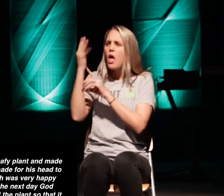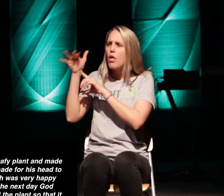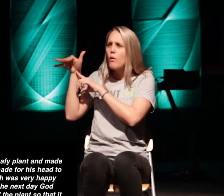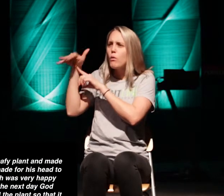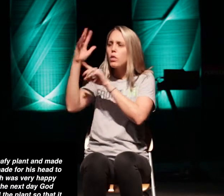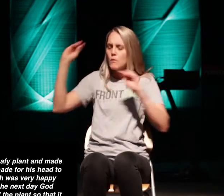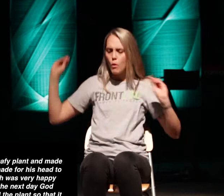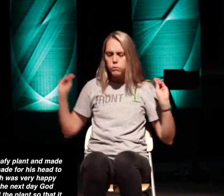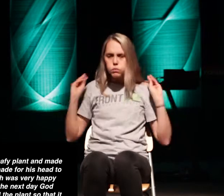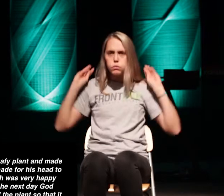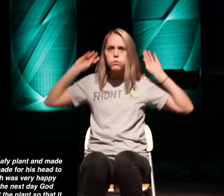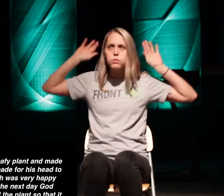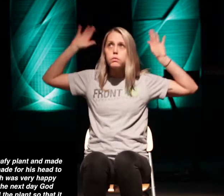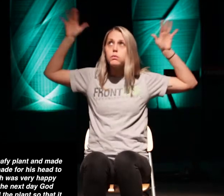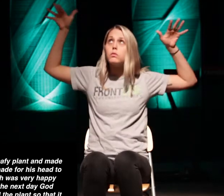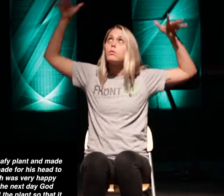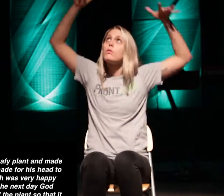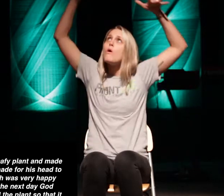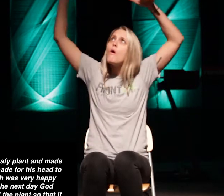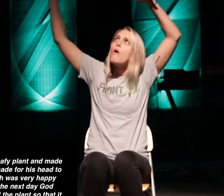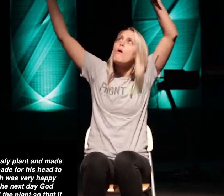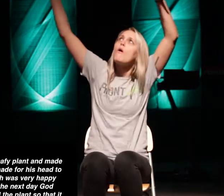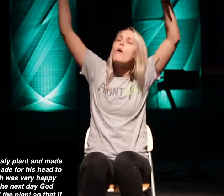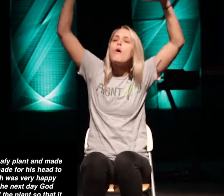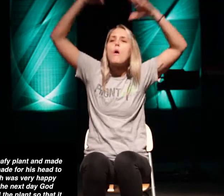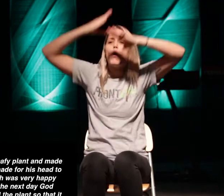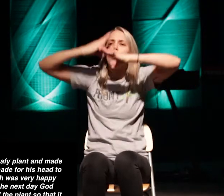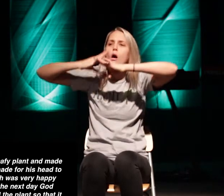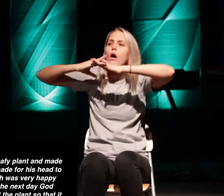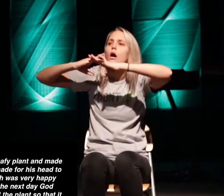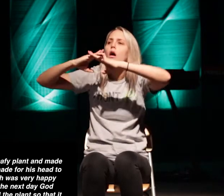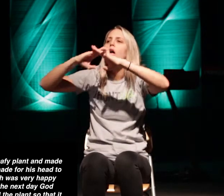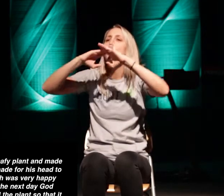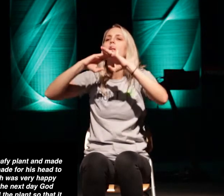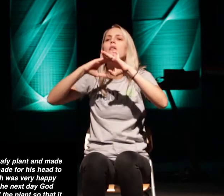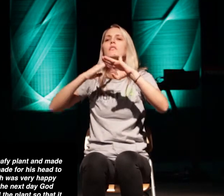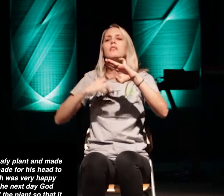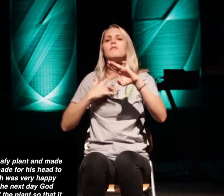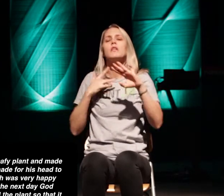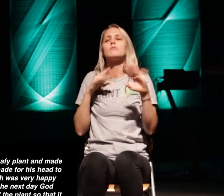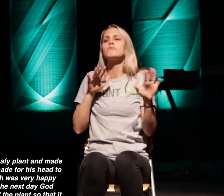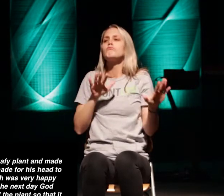give shade for his head to ease his discomfort.